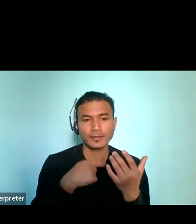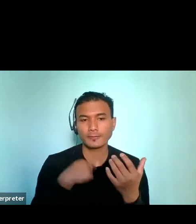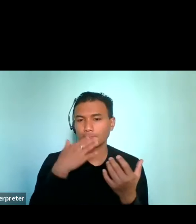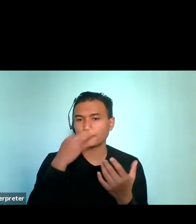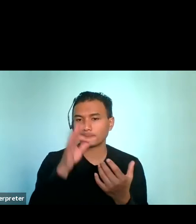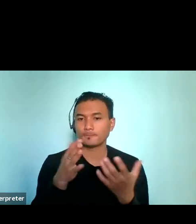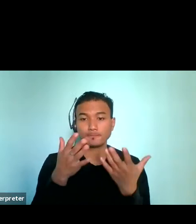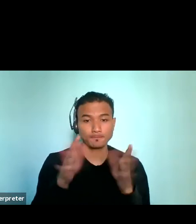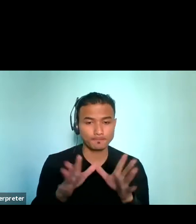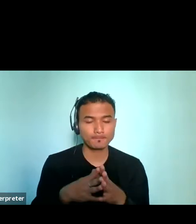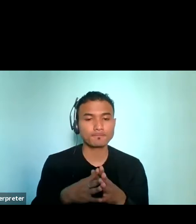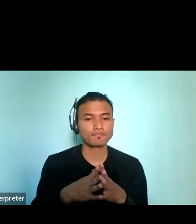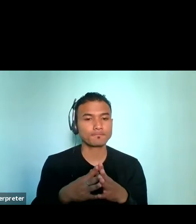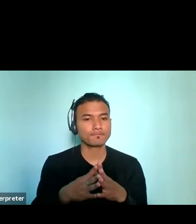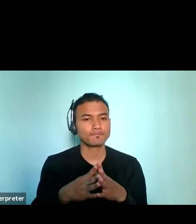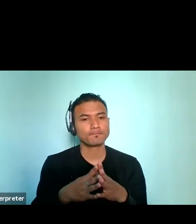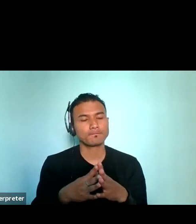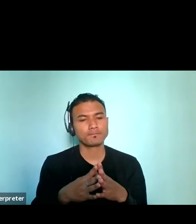to